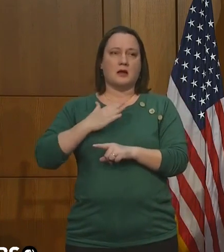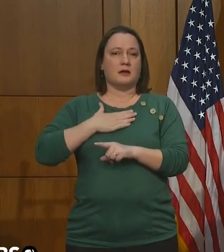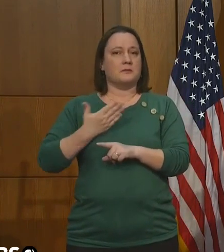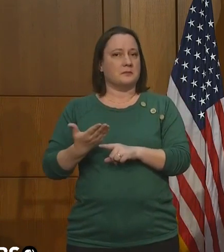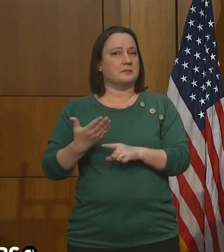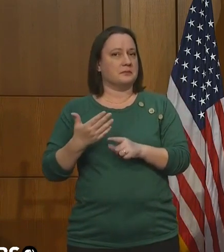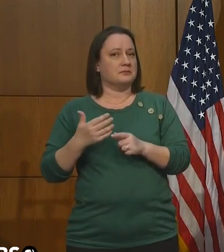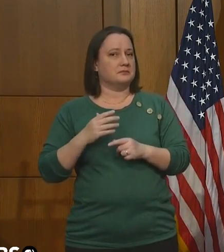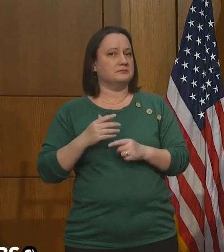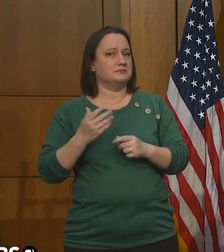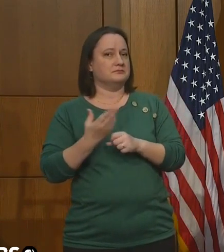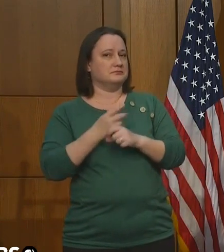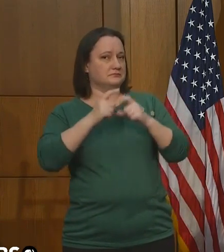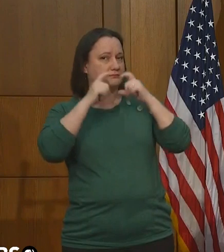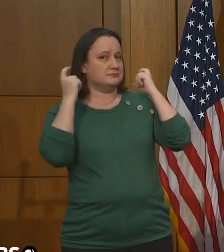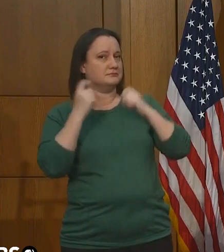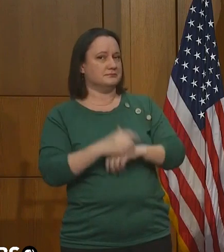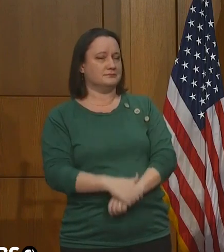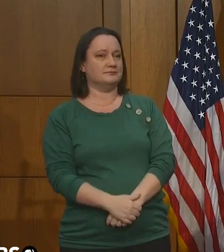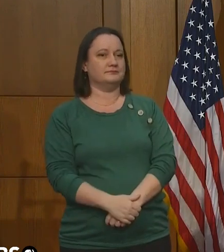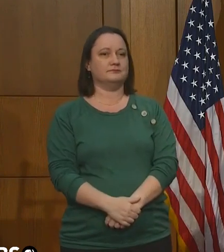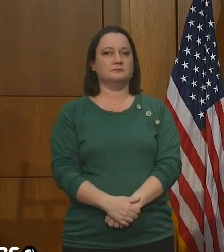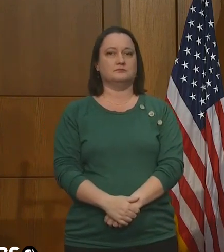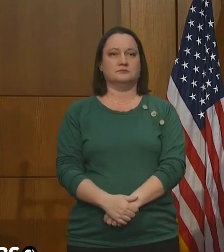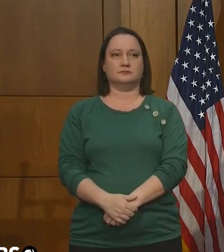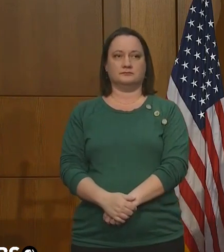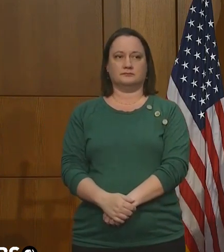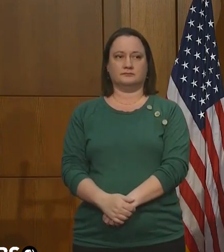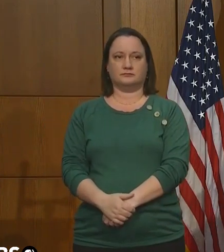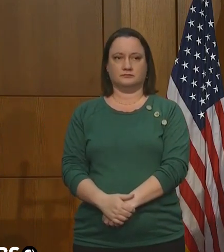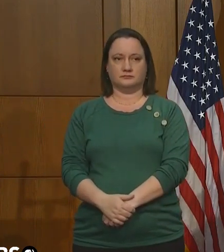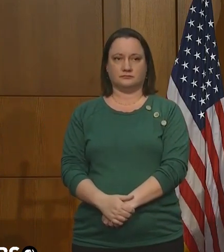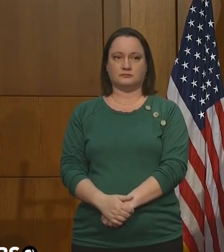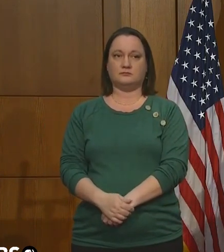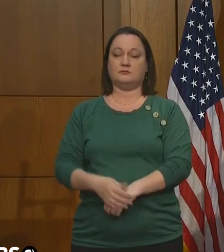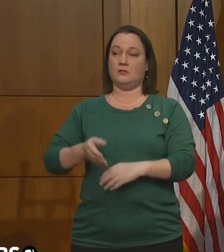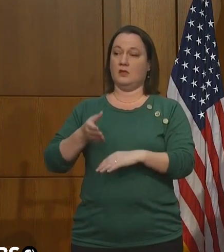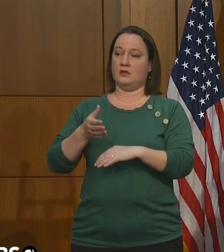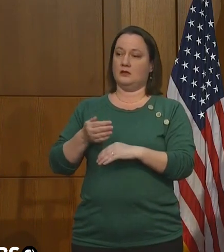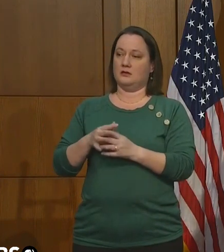cooperative. Now, what the business, Mel, would choose to do after that,